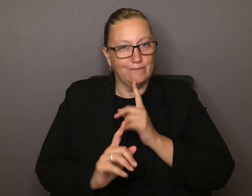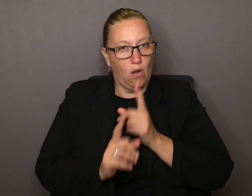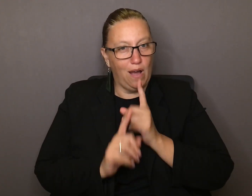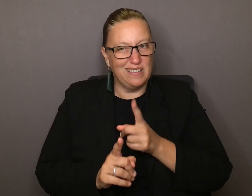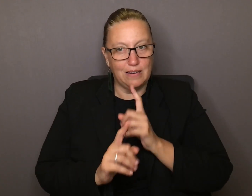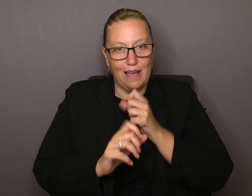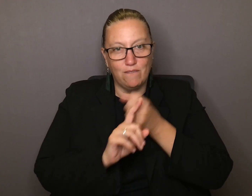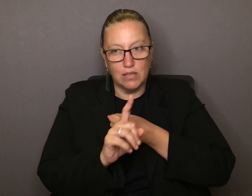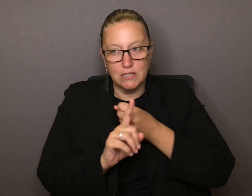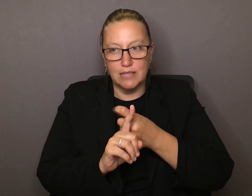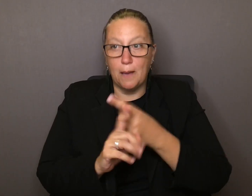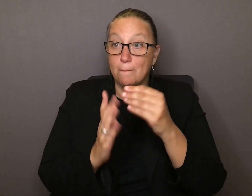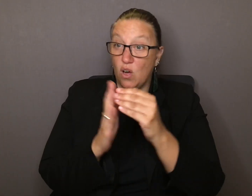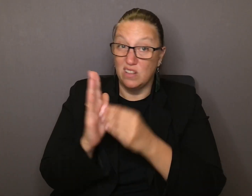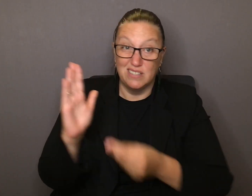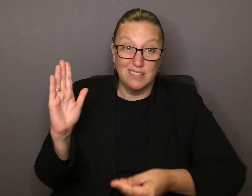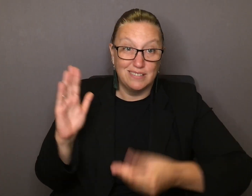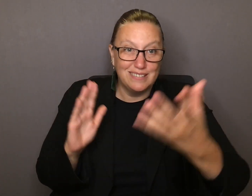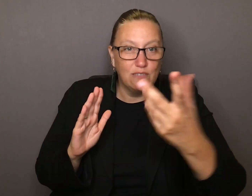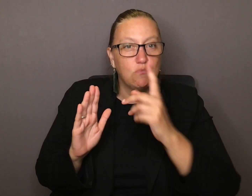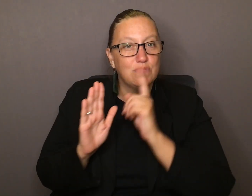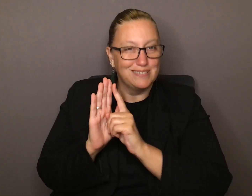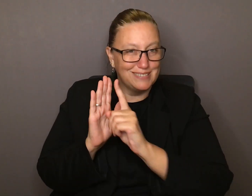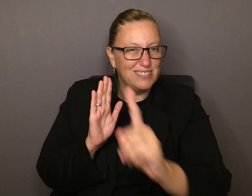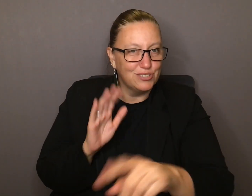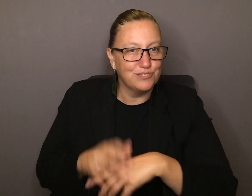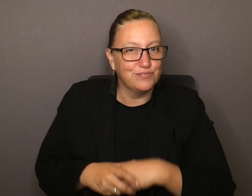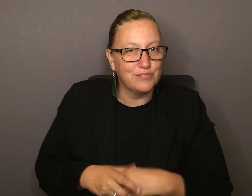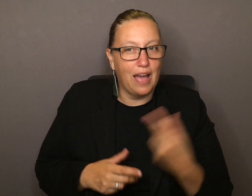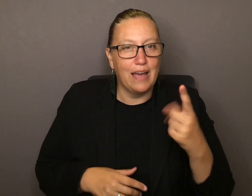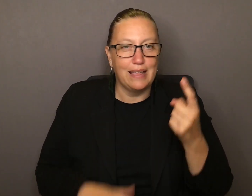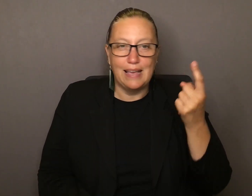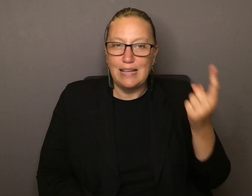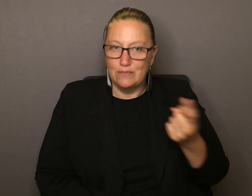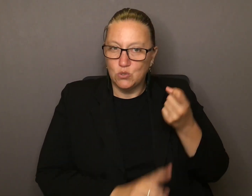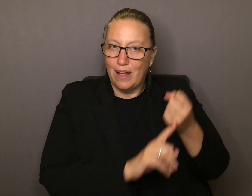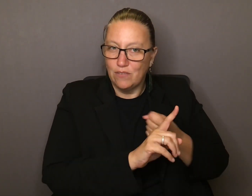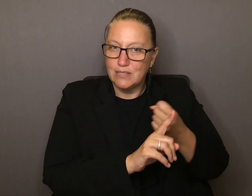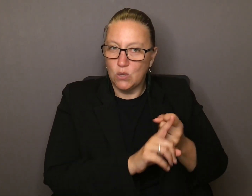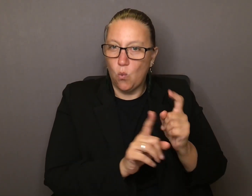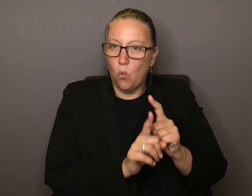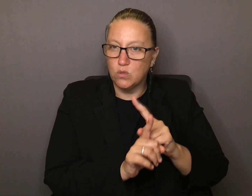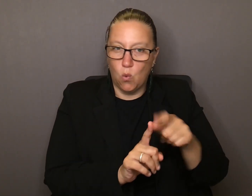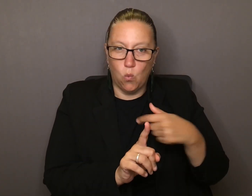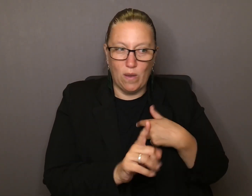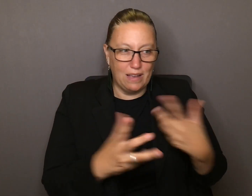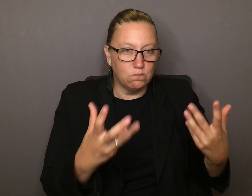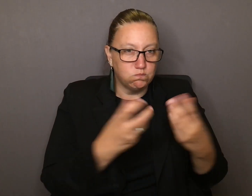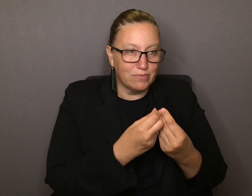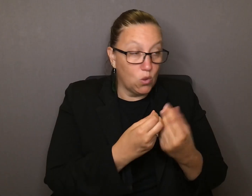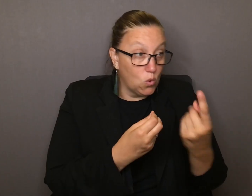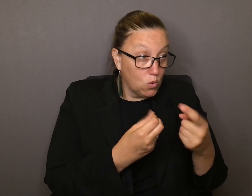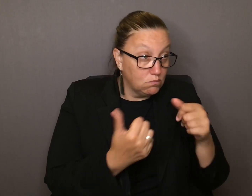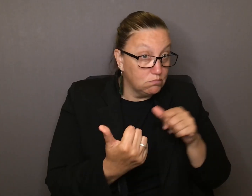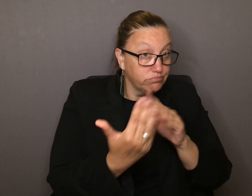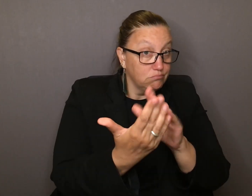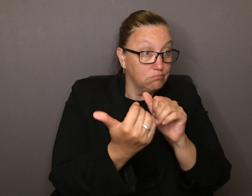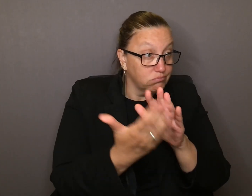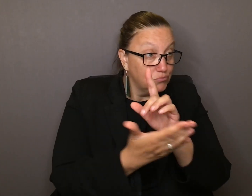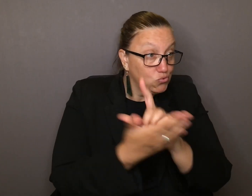representation. And our individual advocacy work, where we provide advice and support members who face discrimination due to